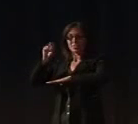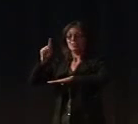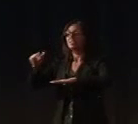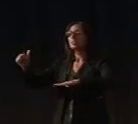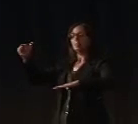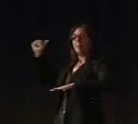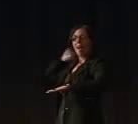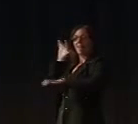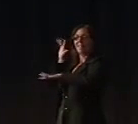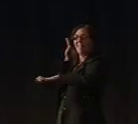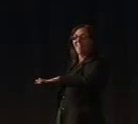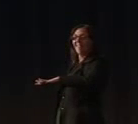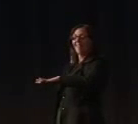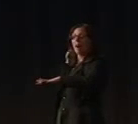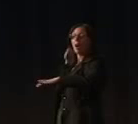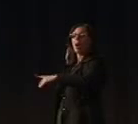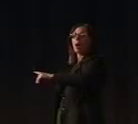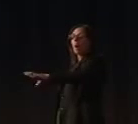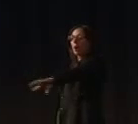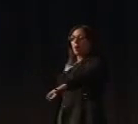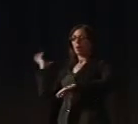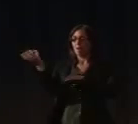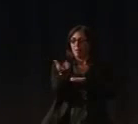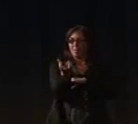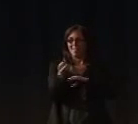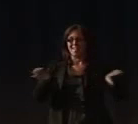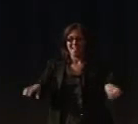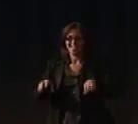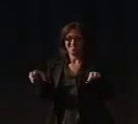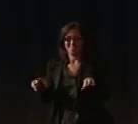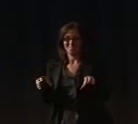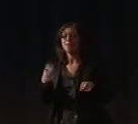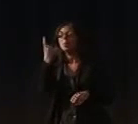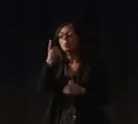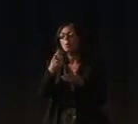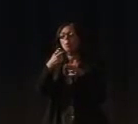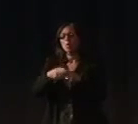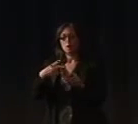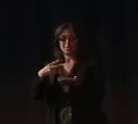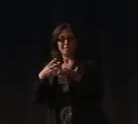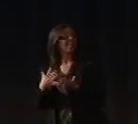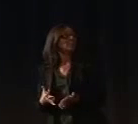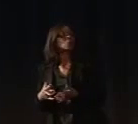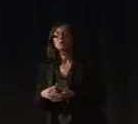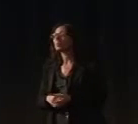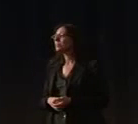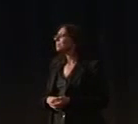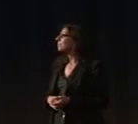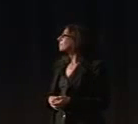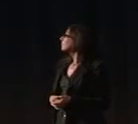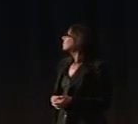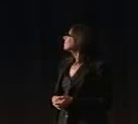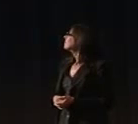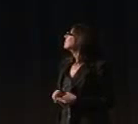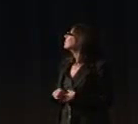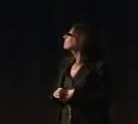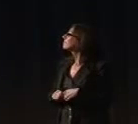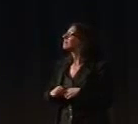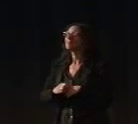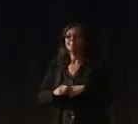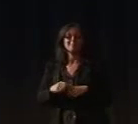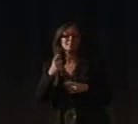dancer. I call it the angel of Joe's story by allusion to Benjamin, famous angel of his